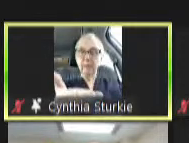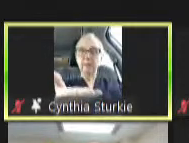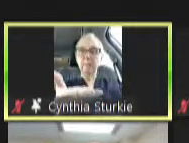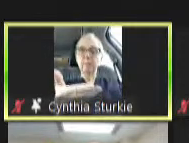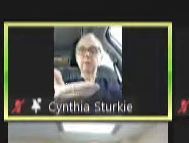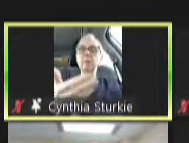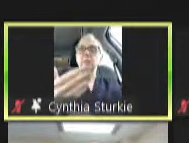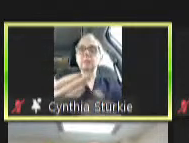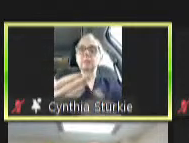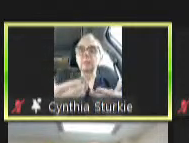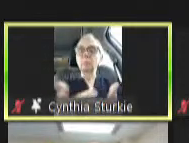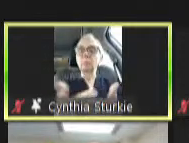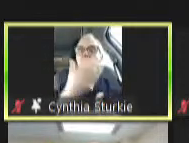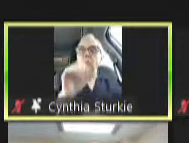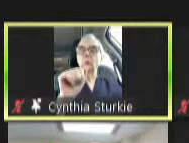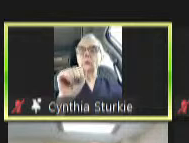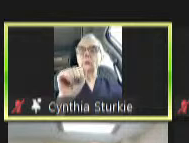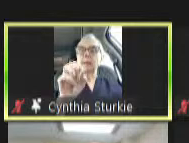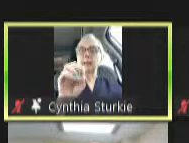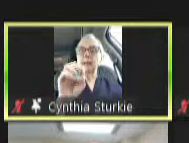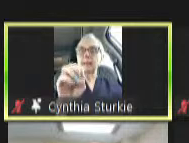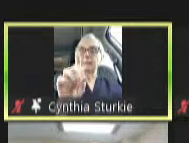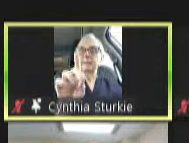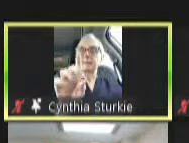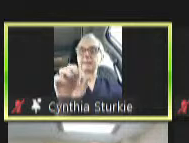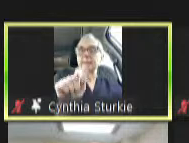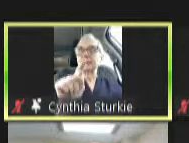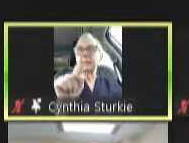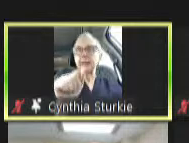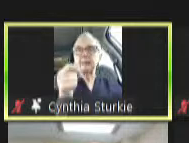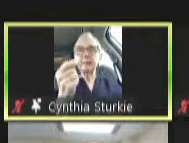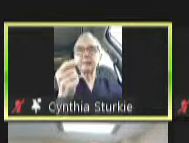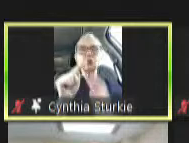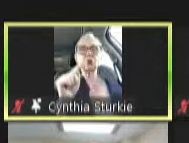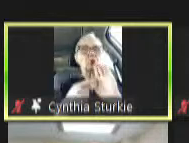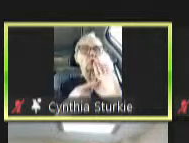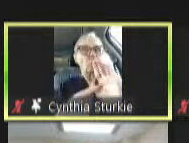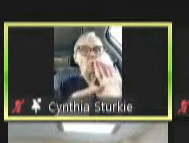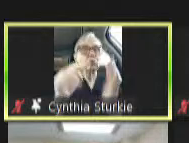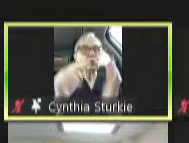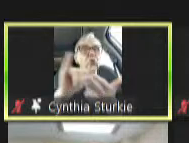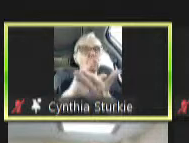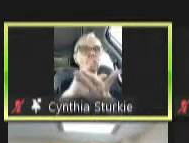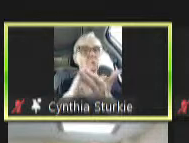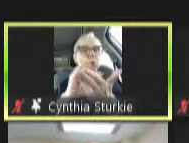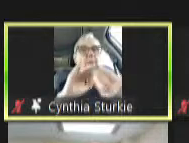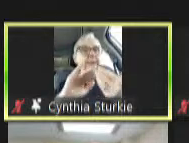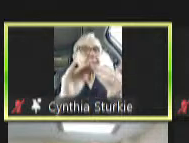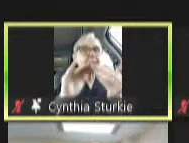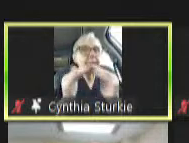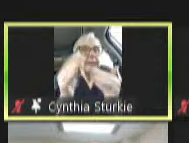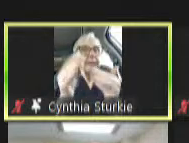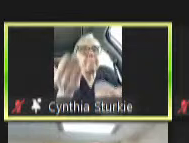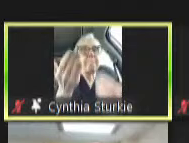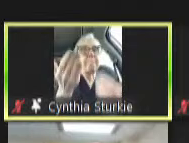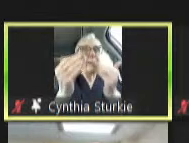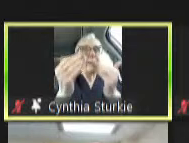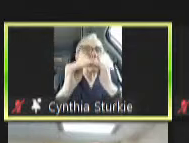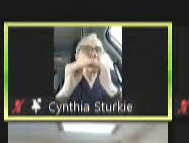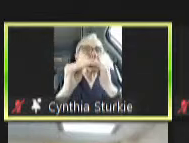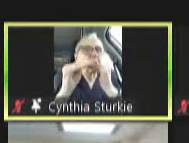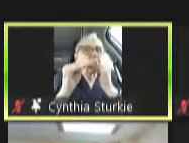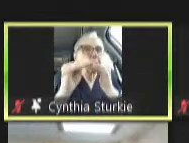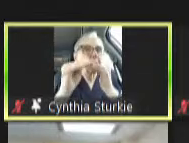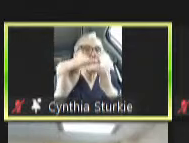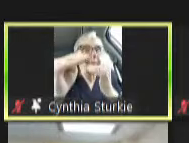case data out of New York City that looks like things may be leveling off in New York City, and probably case numbers at least will be